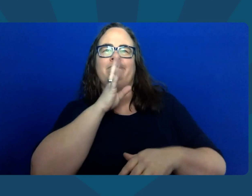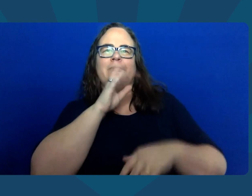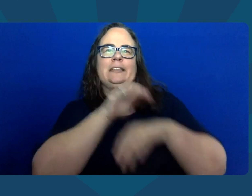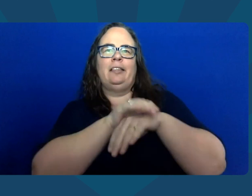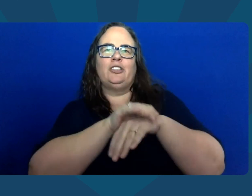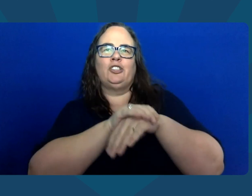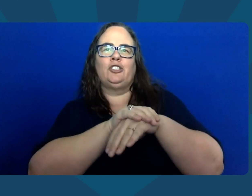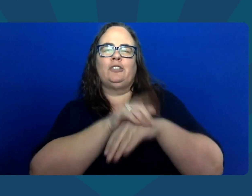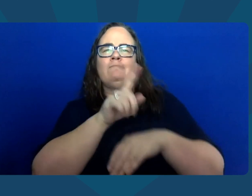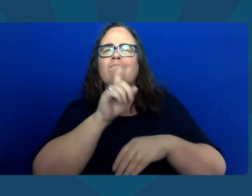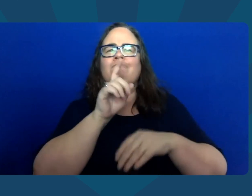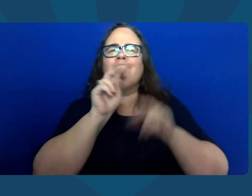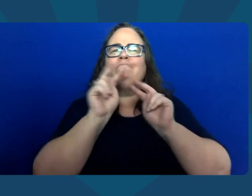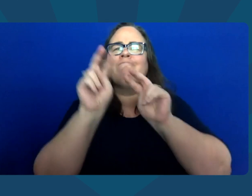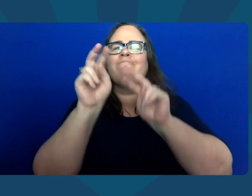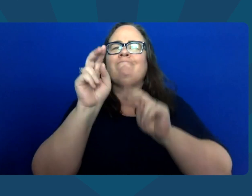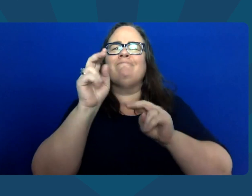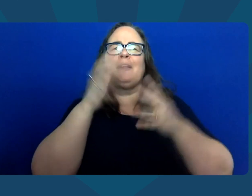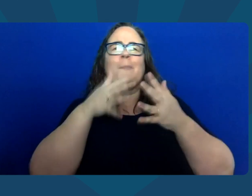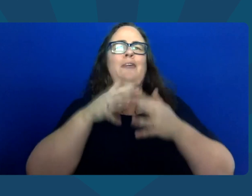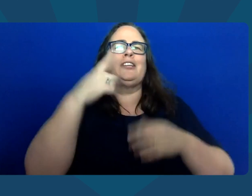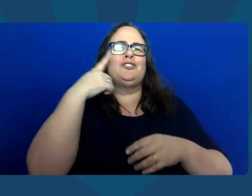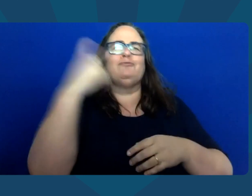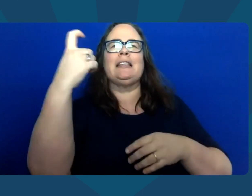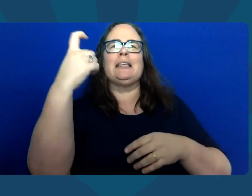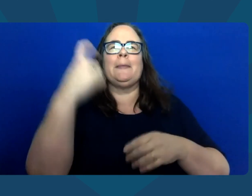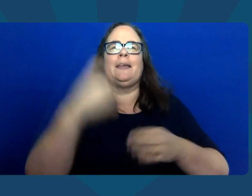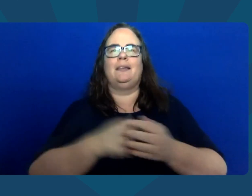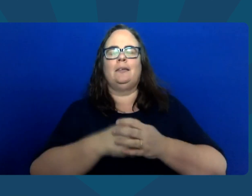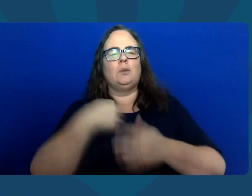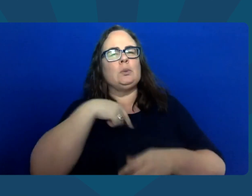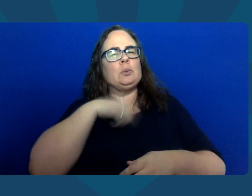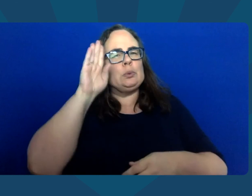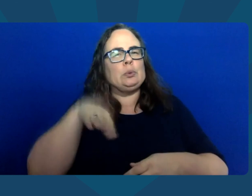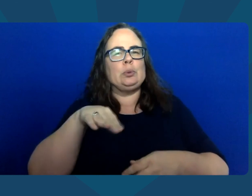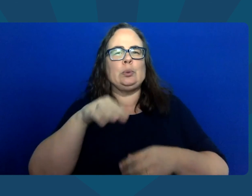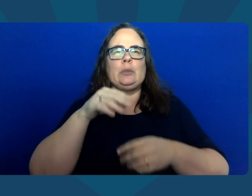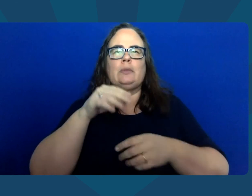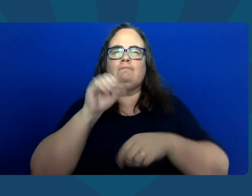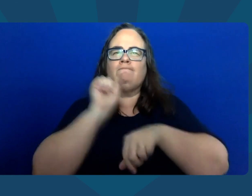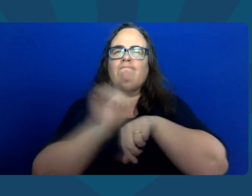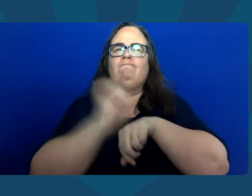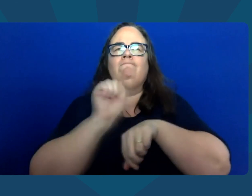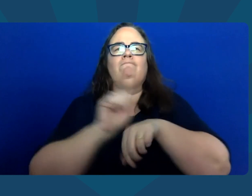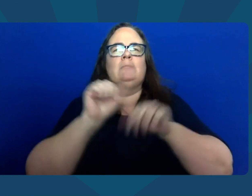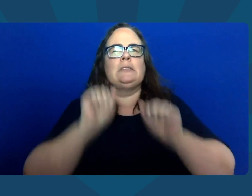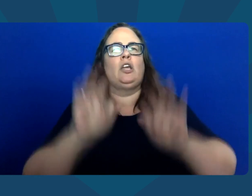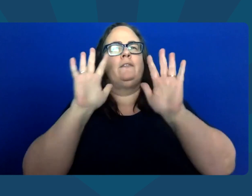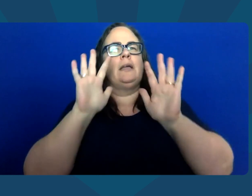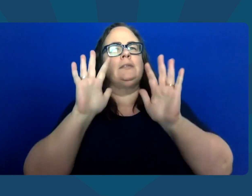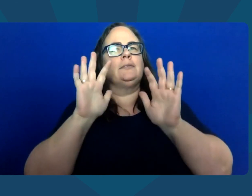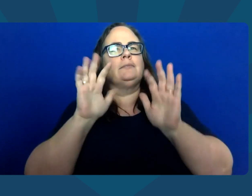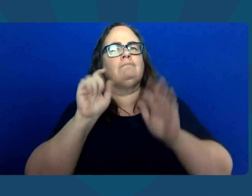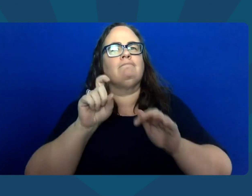non-English-speaking refugees looking for the American dream, we knew what hard work and